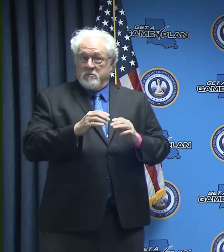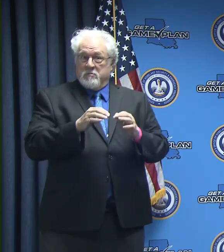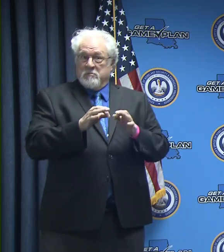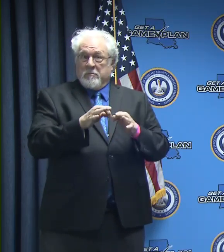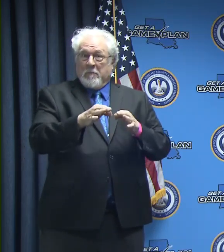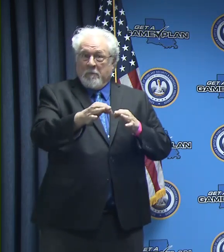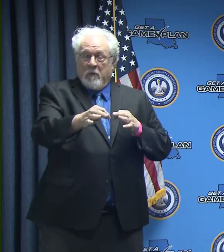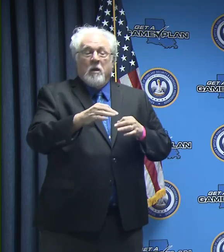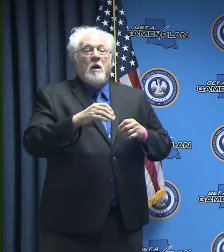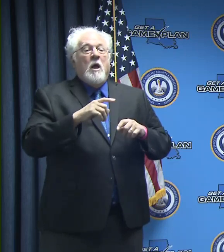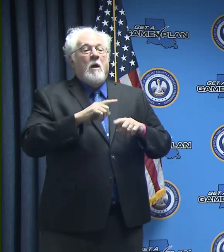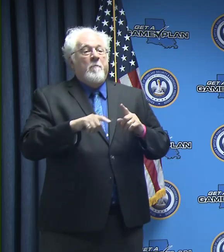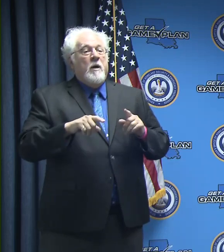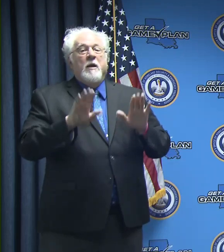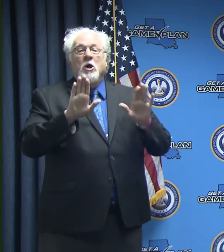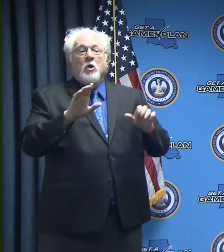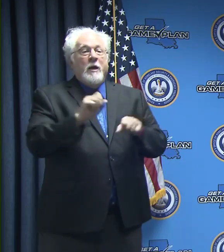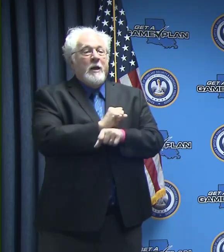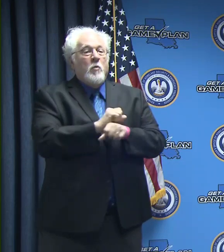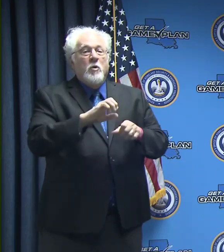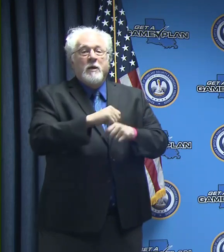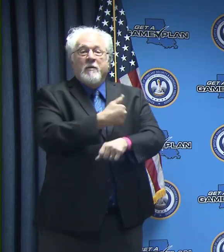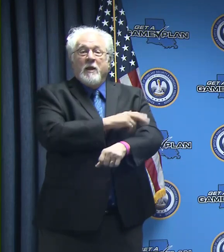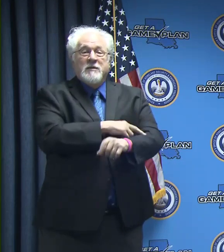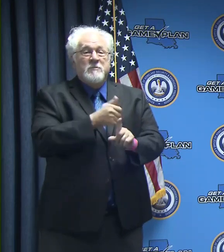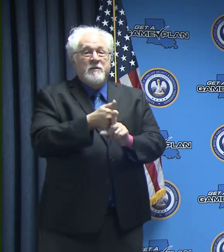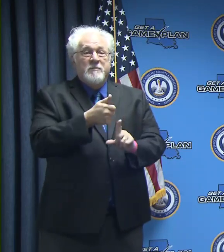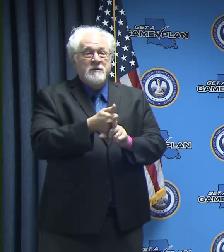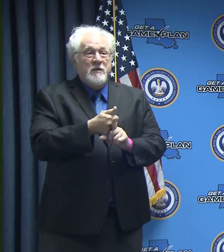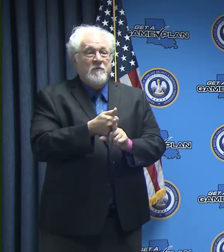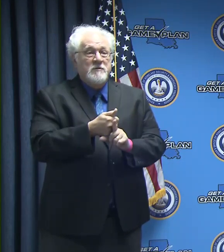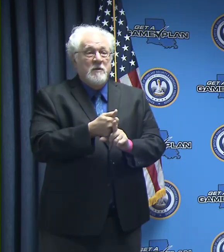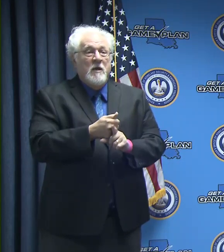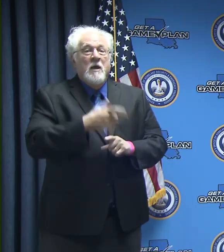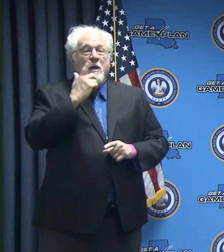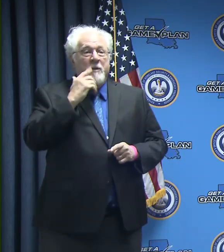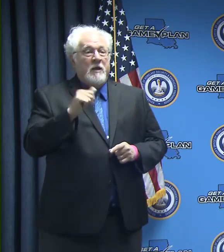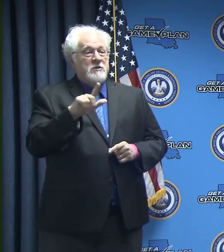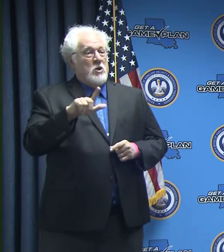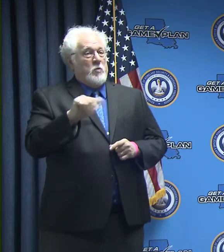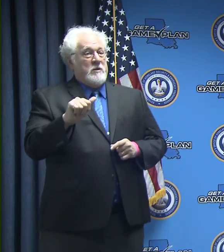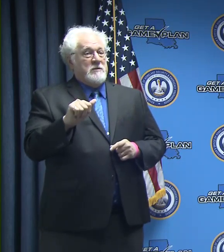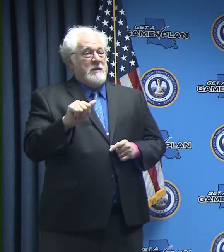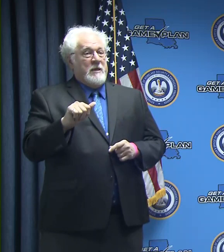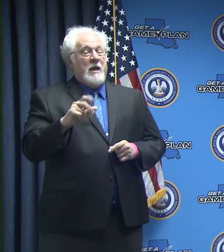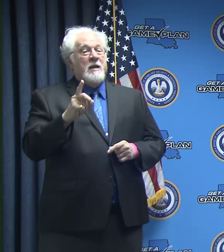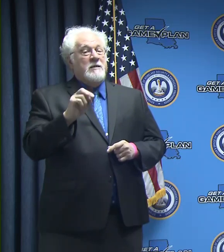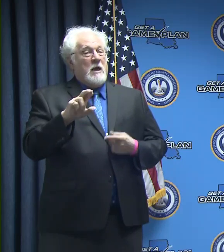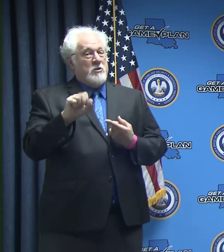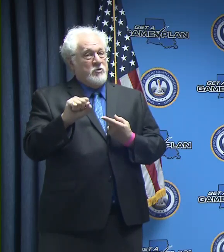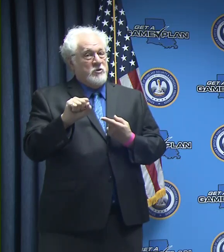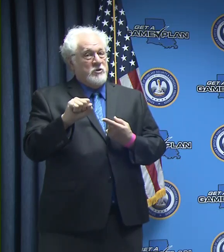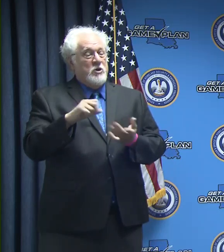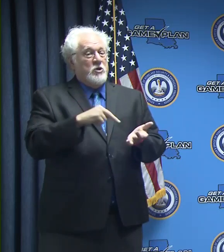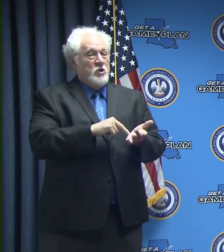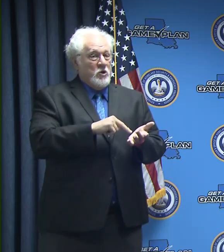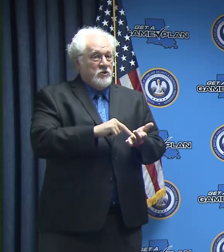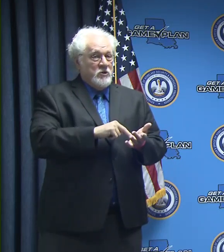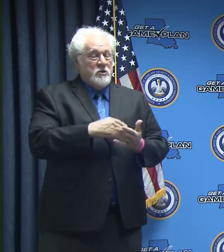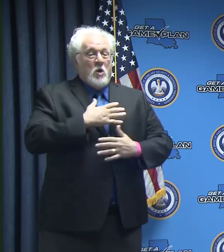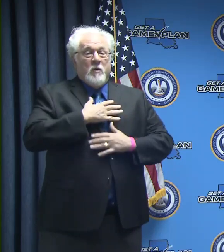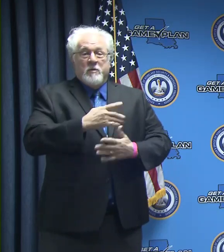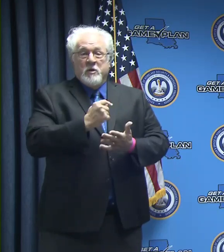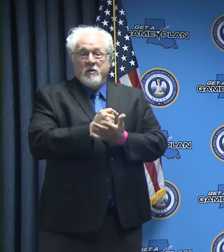this has to do with the great work being done in the hospitals themselves, because Louisiana doctors, these nurses, these